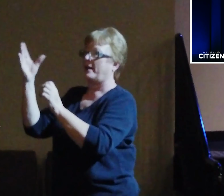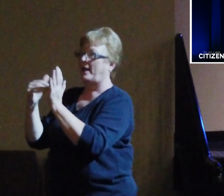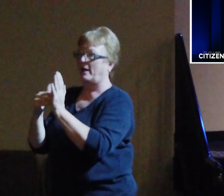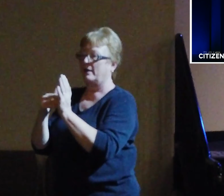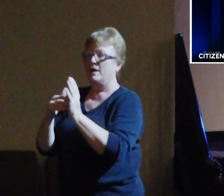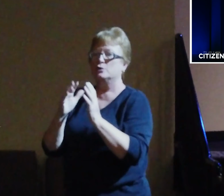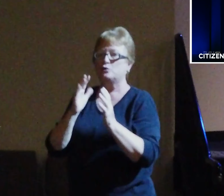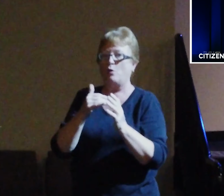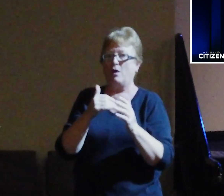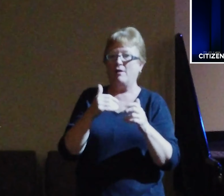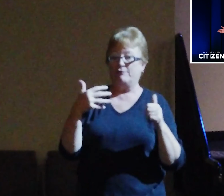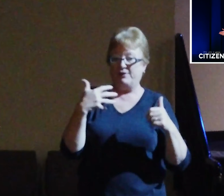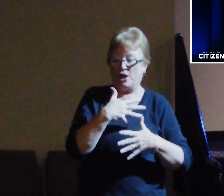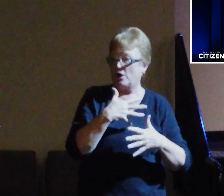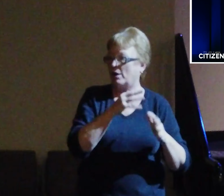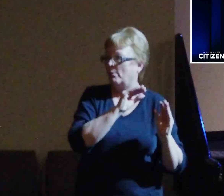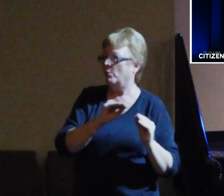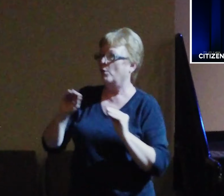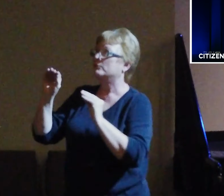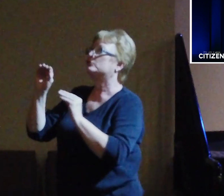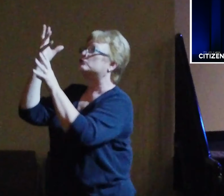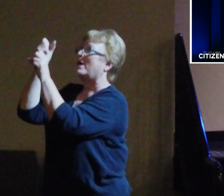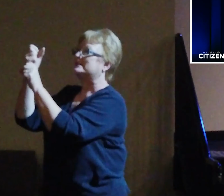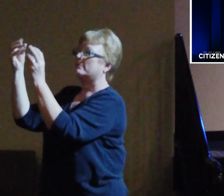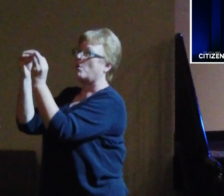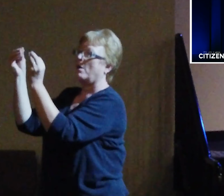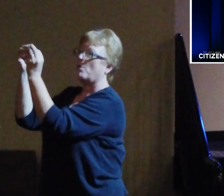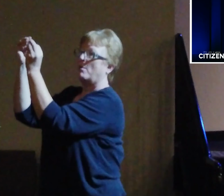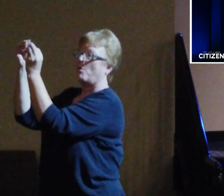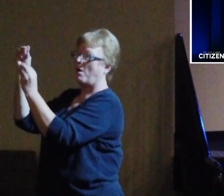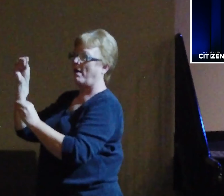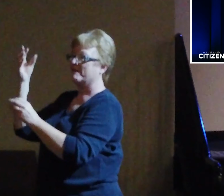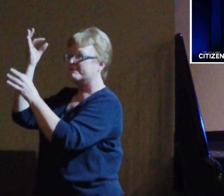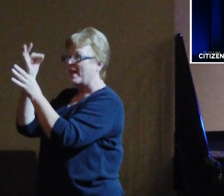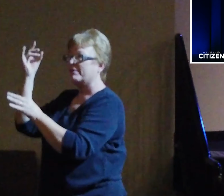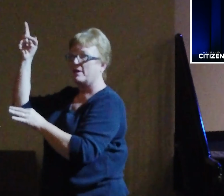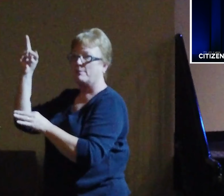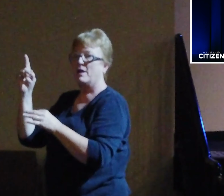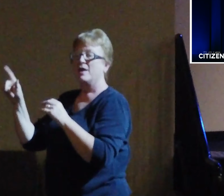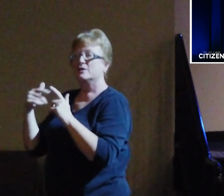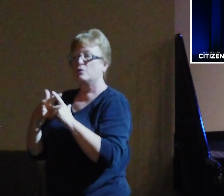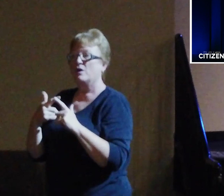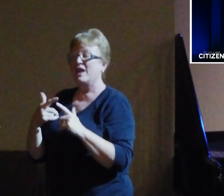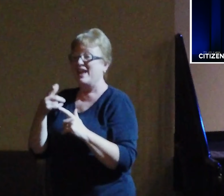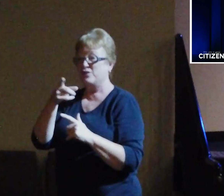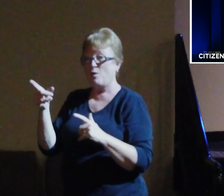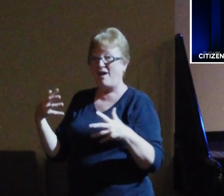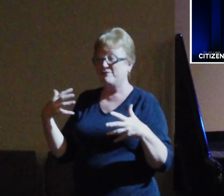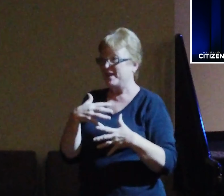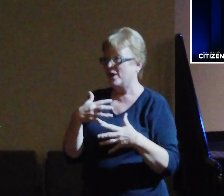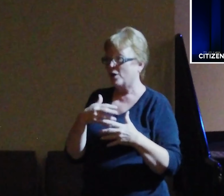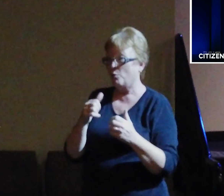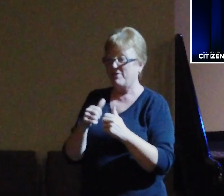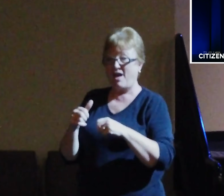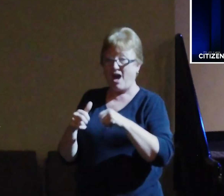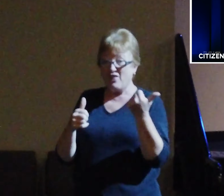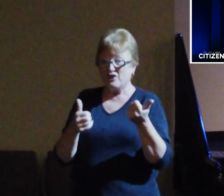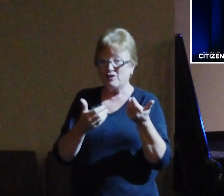fear to faith as we learn to trust in him more and more fear in anything other than God is a sign of independence